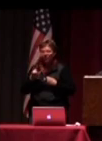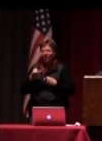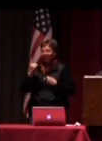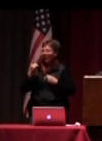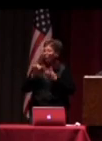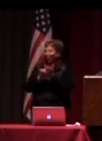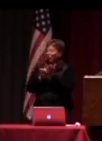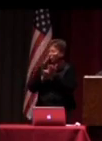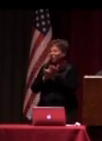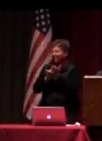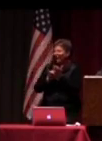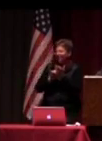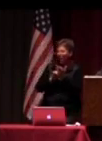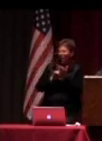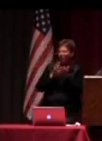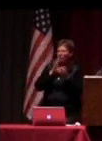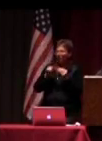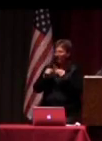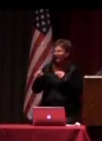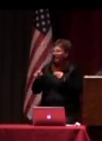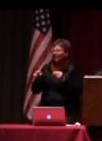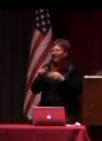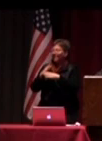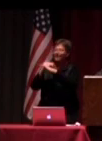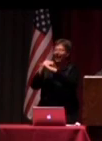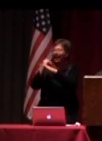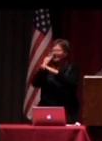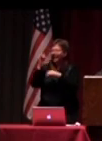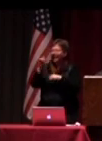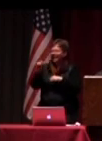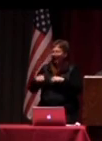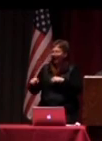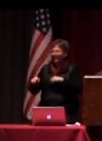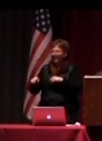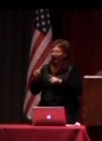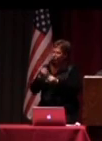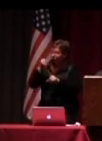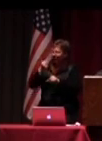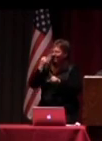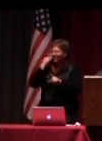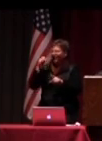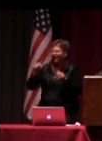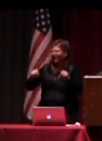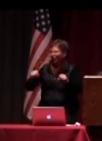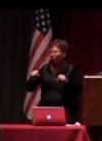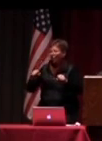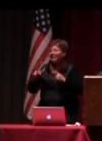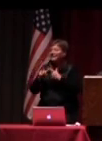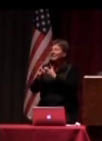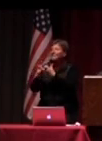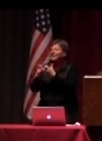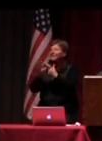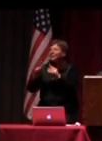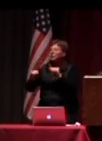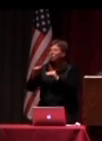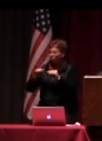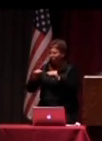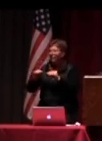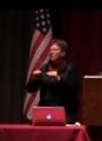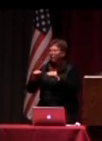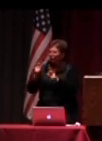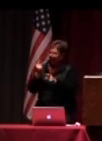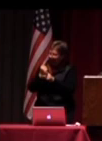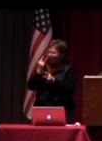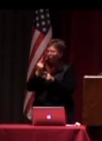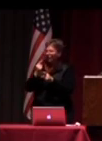described him. I'm just going to quote the newspaper. "He flies like lightning and strikes like thunder. The speed of his movements is matched only by their accuracy and